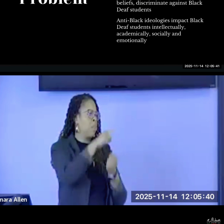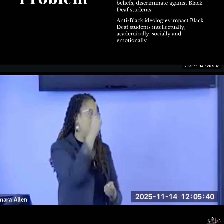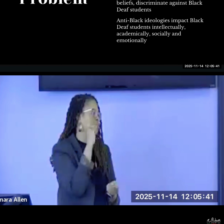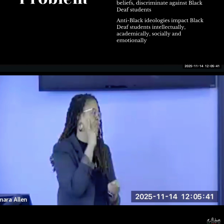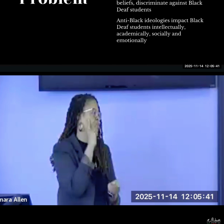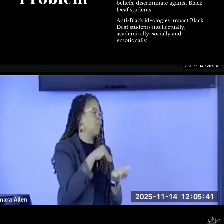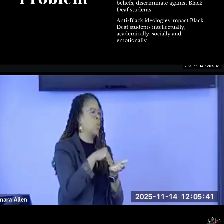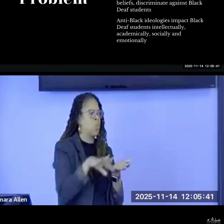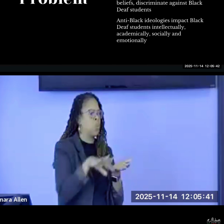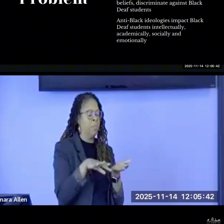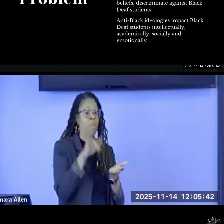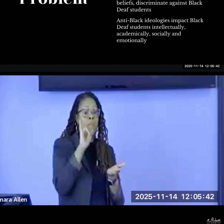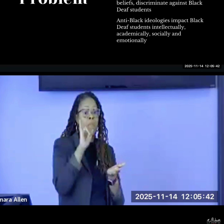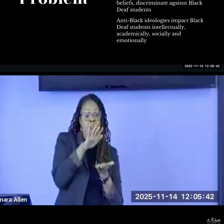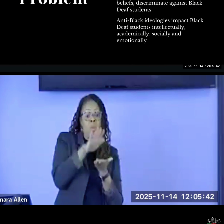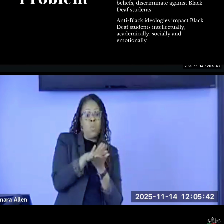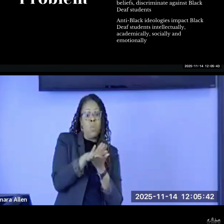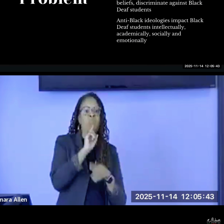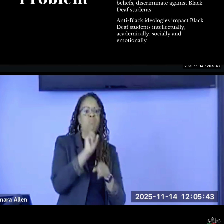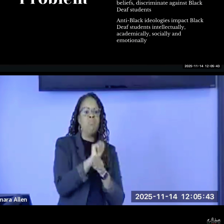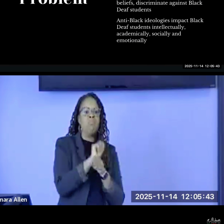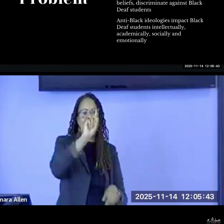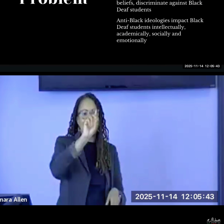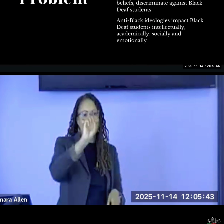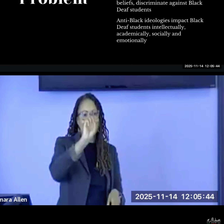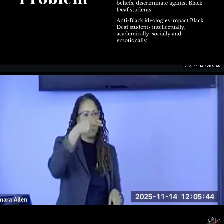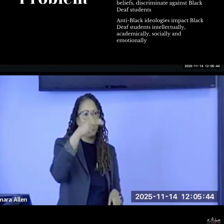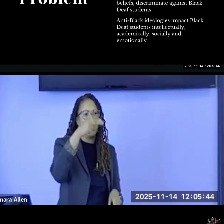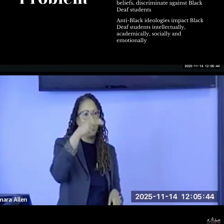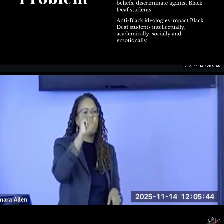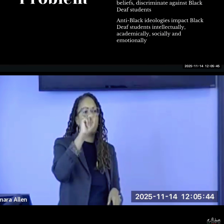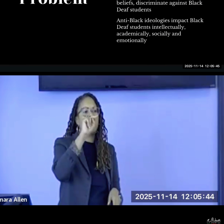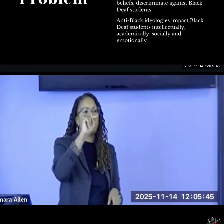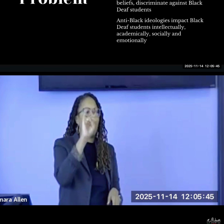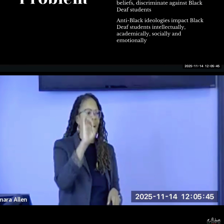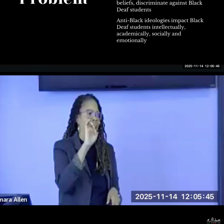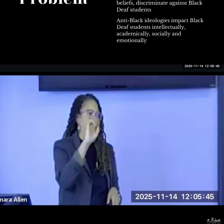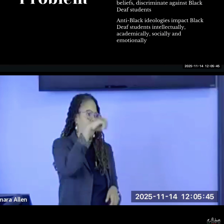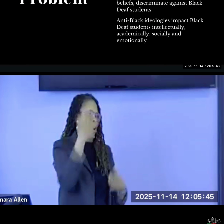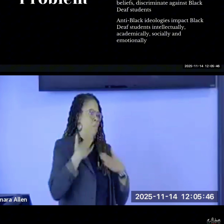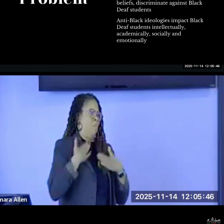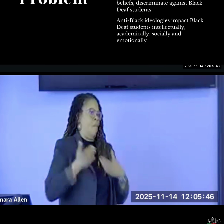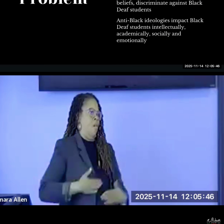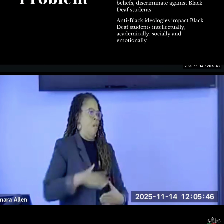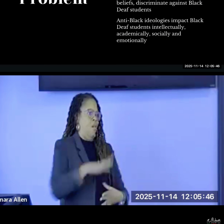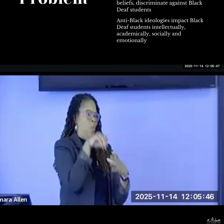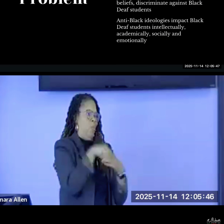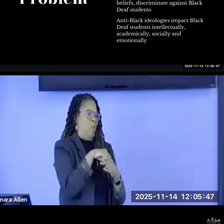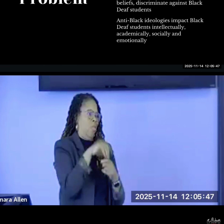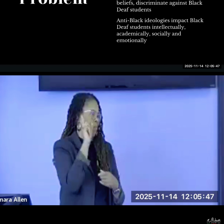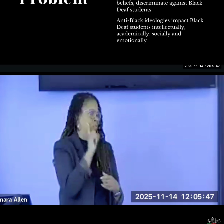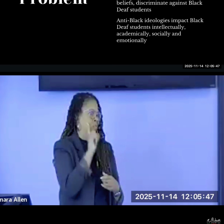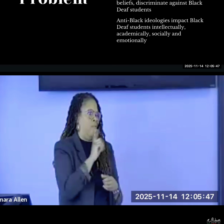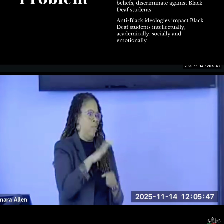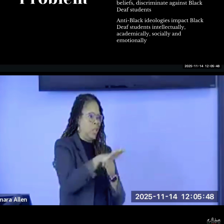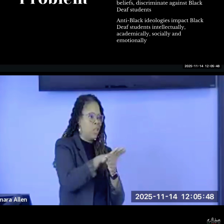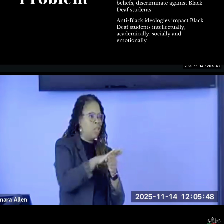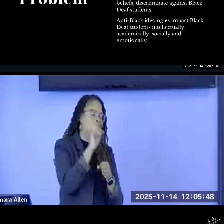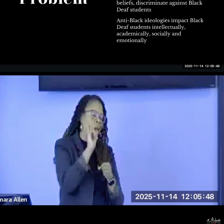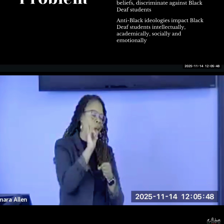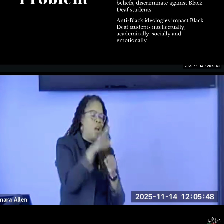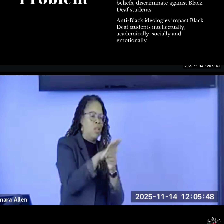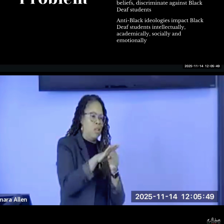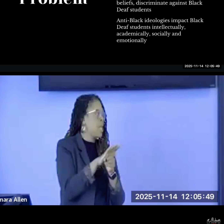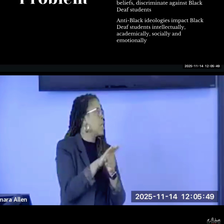That means the education system, schools are not designed for deaf Black students. They're actually,